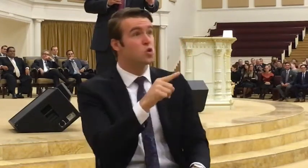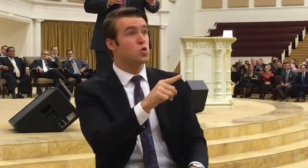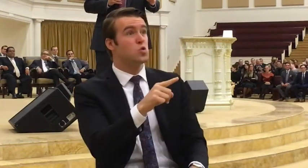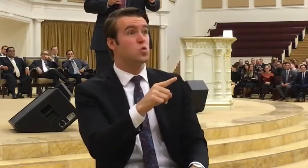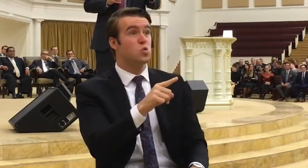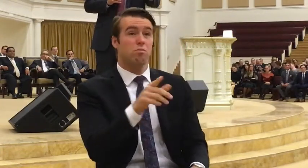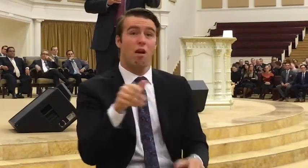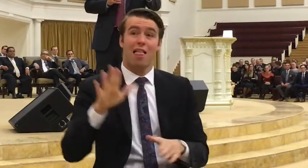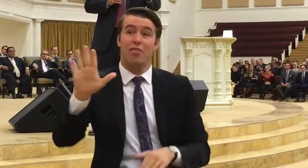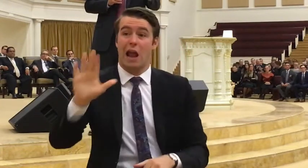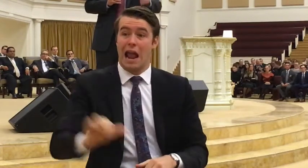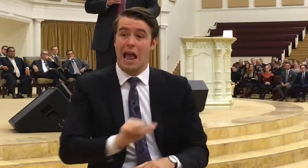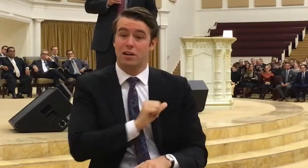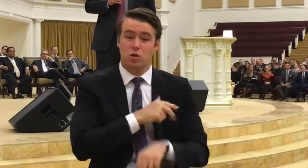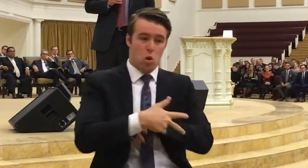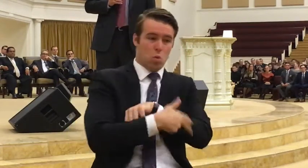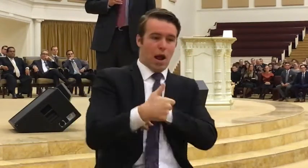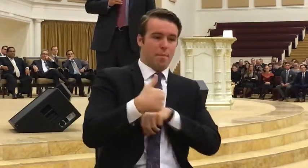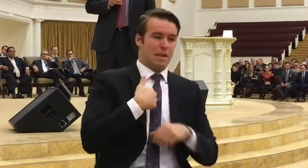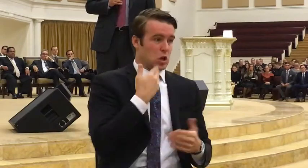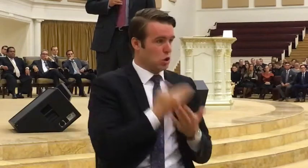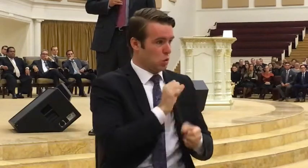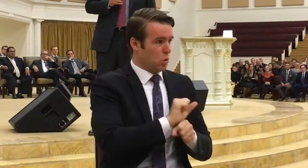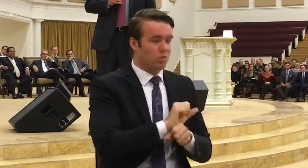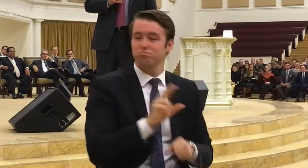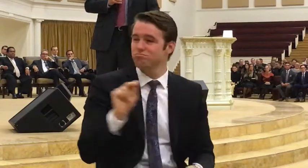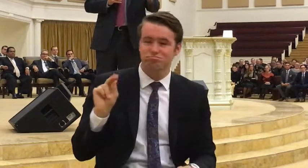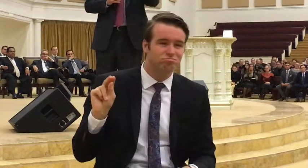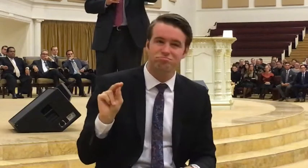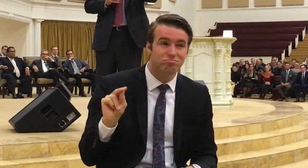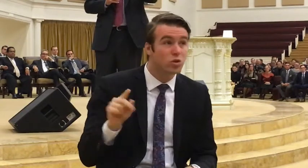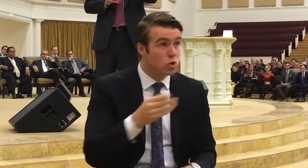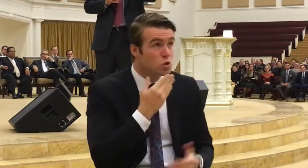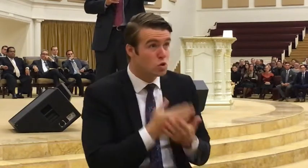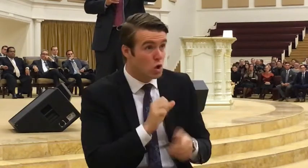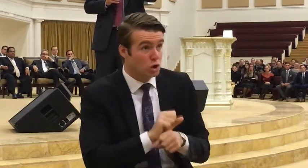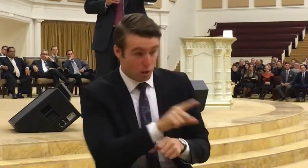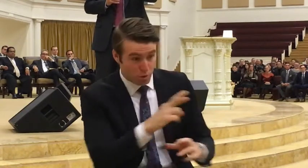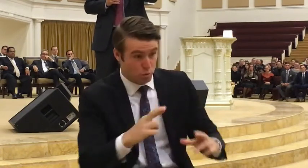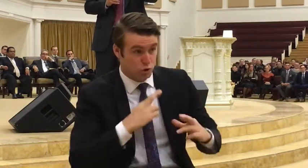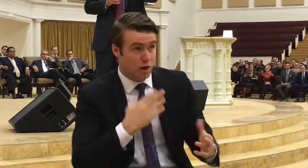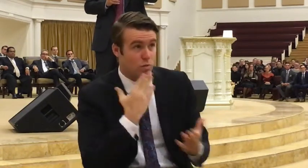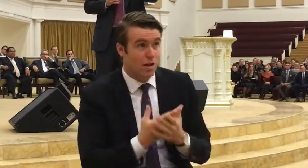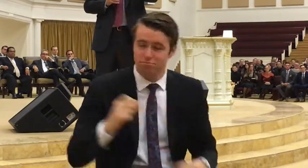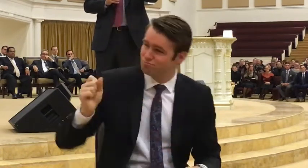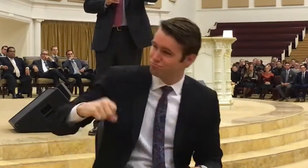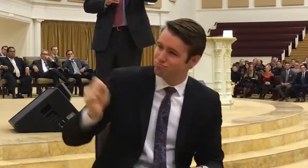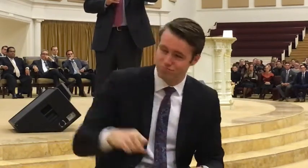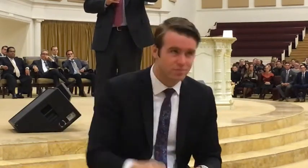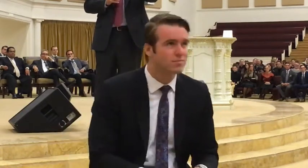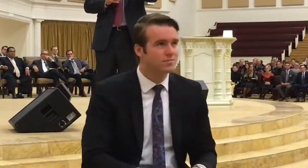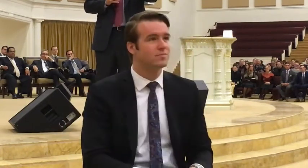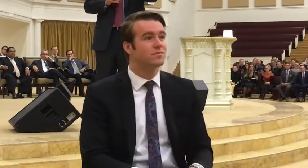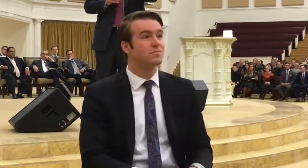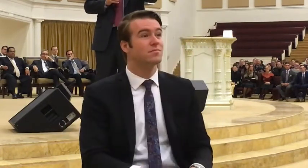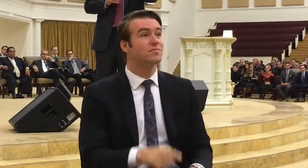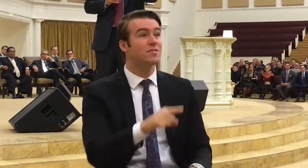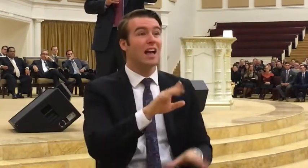their attitude rob you of putting in a good day's work? You got a good job and you retired well,